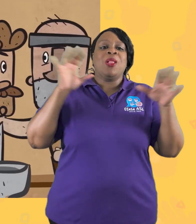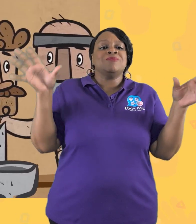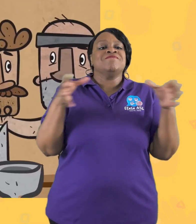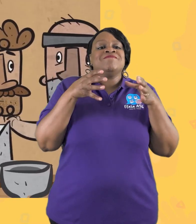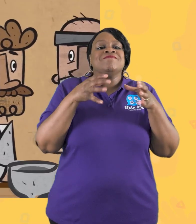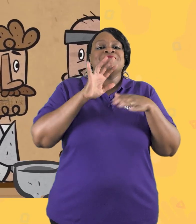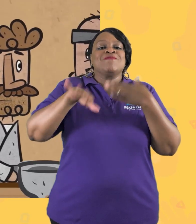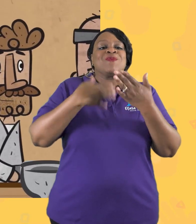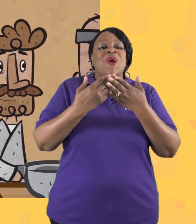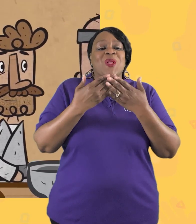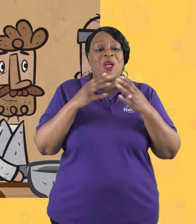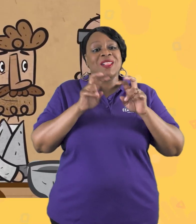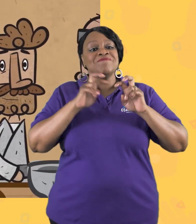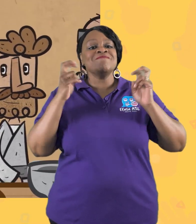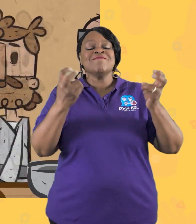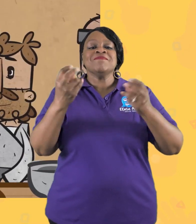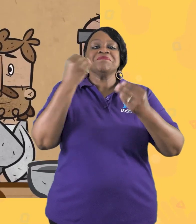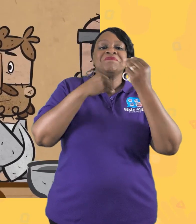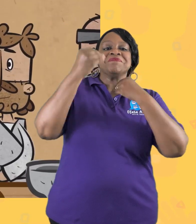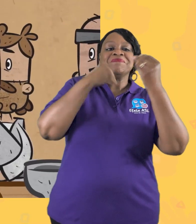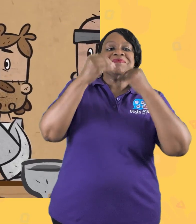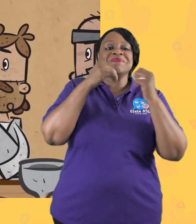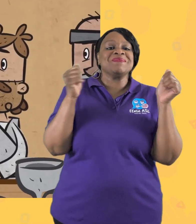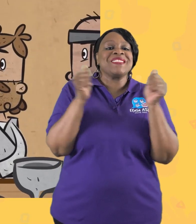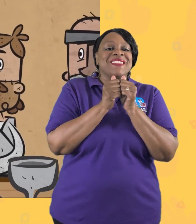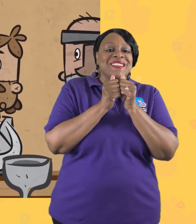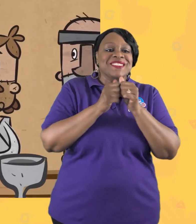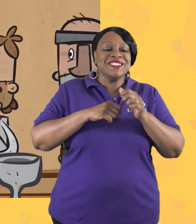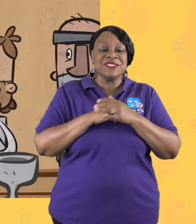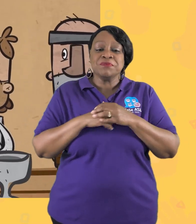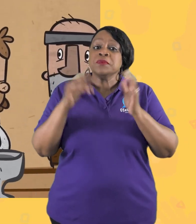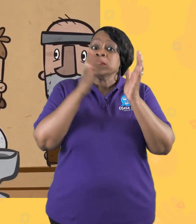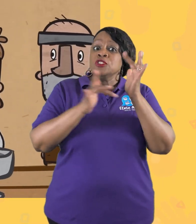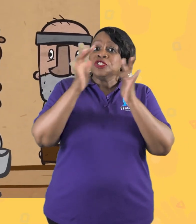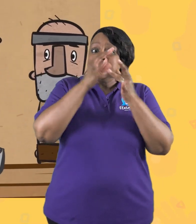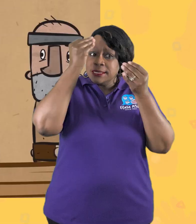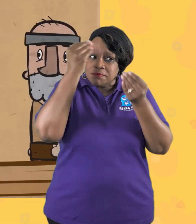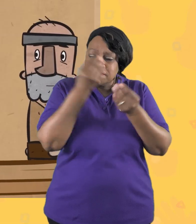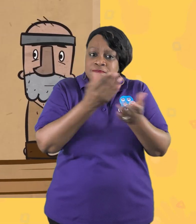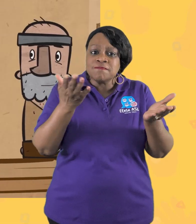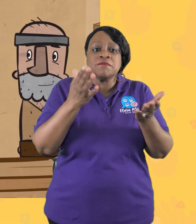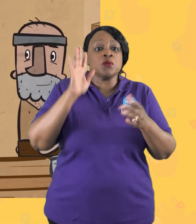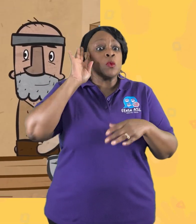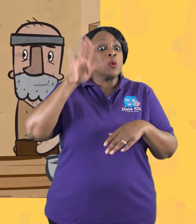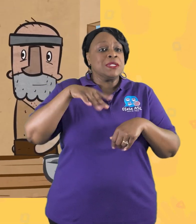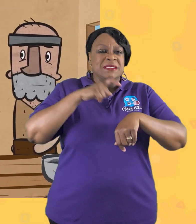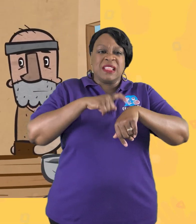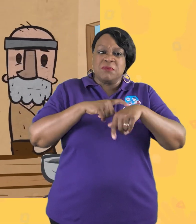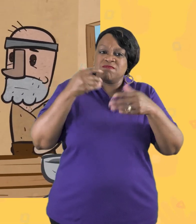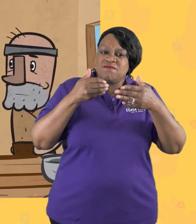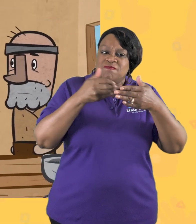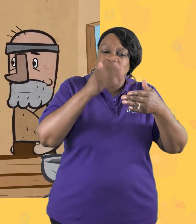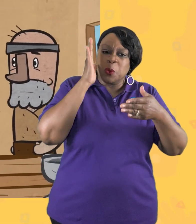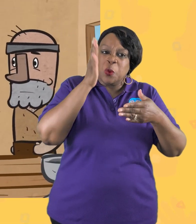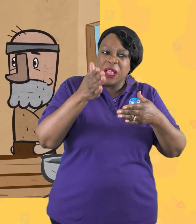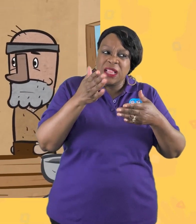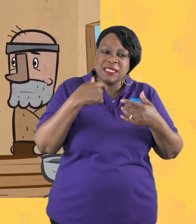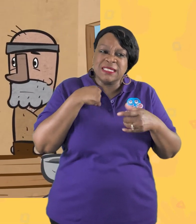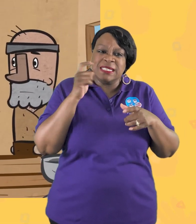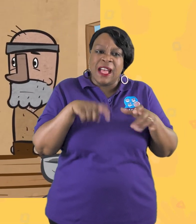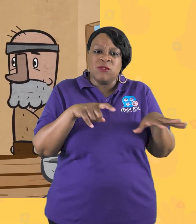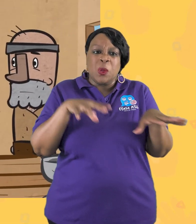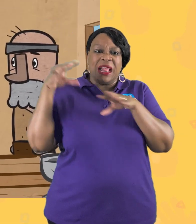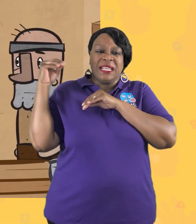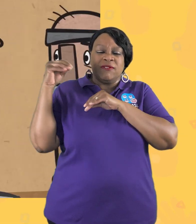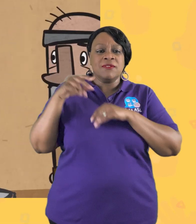friends. During this meal, Jesus told his followers that the time had come for him to leave them. Huh?